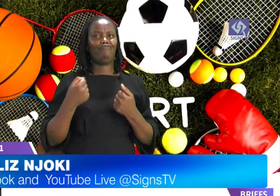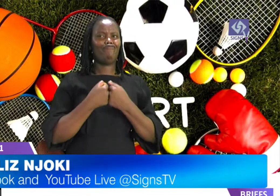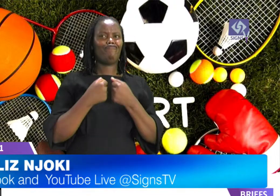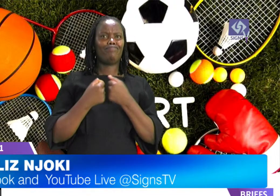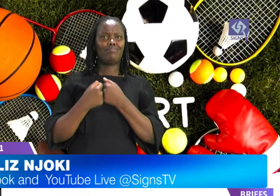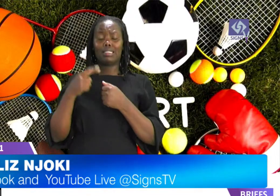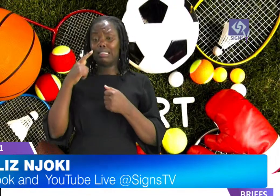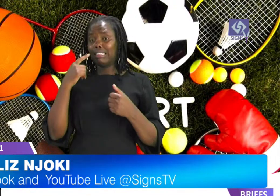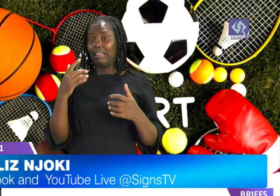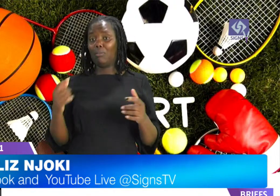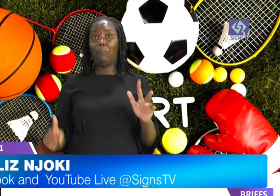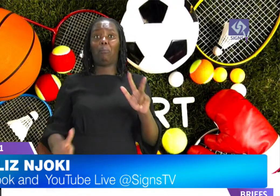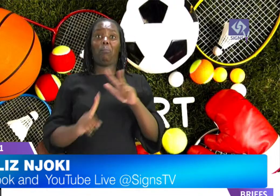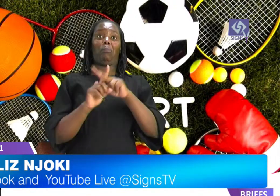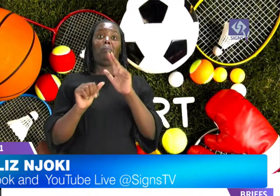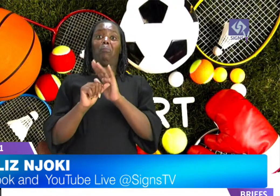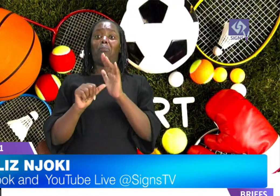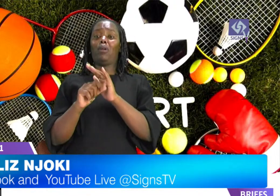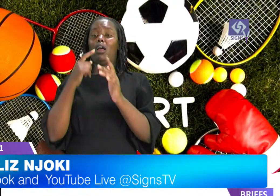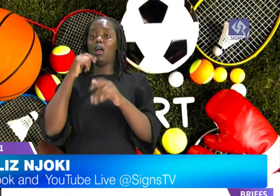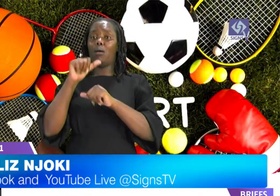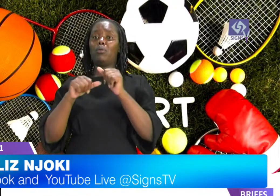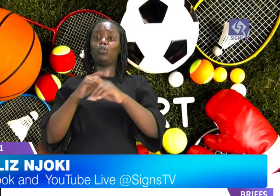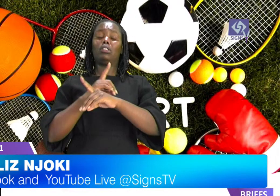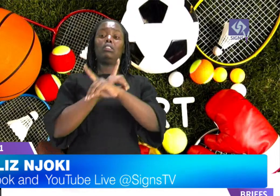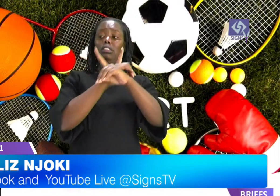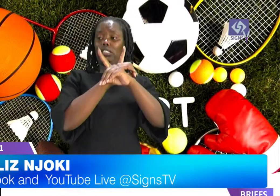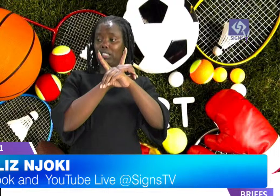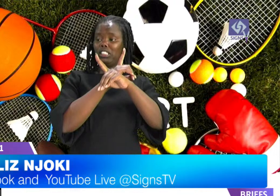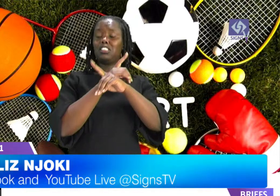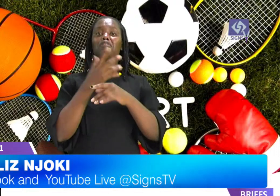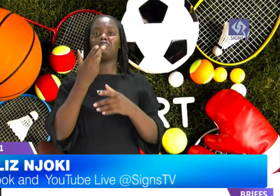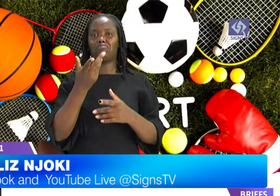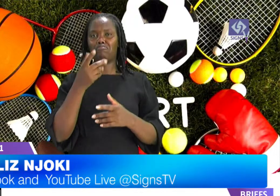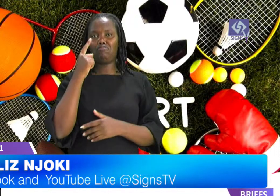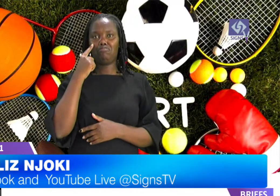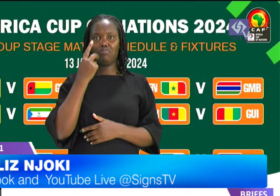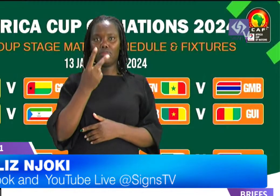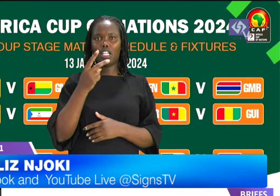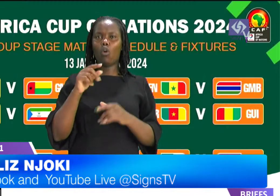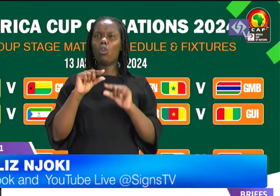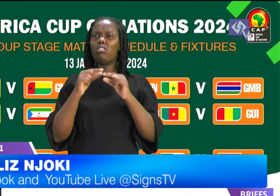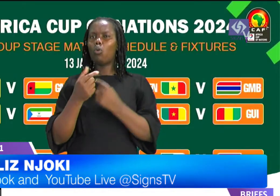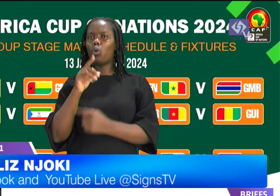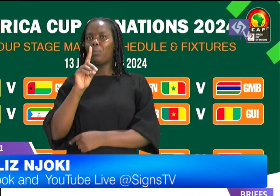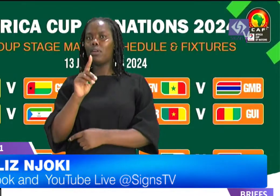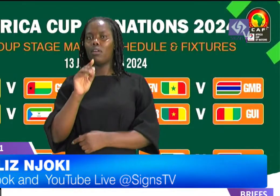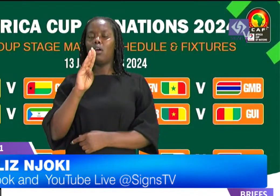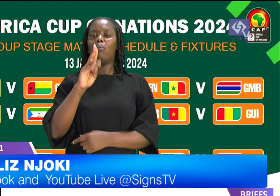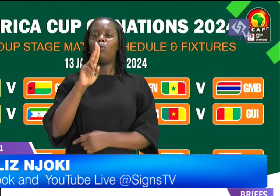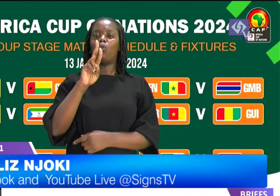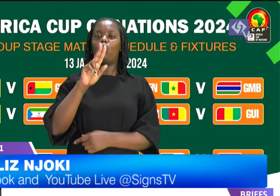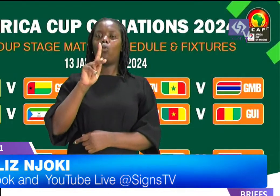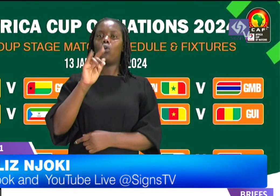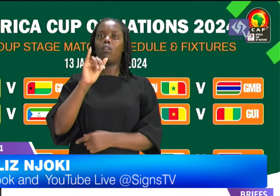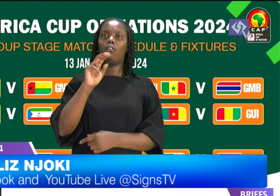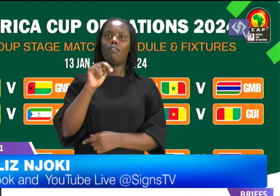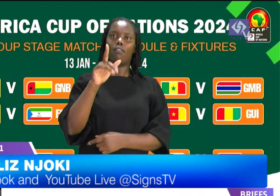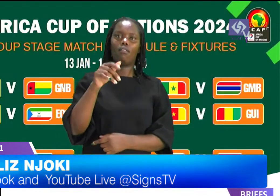Tuesday's AFCON action was packed with late game drama and decisive strikes. In Group